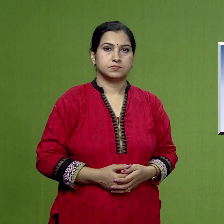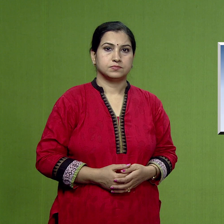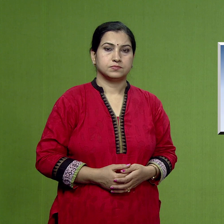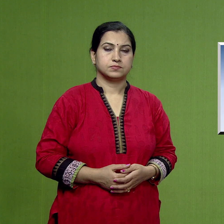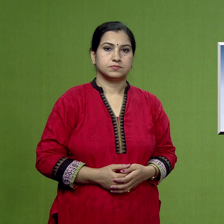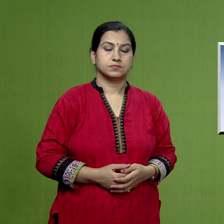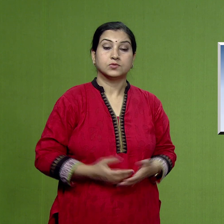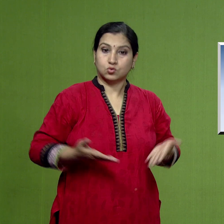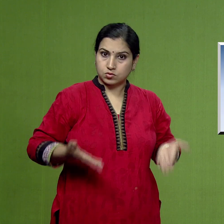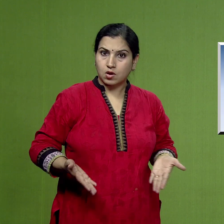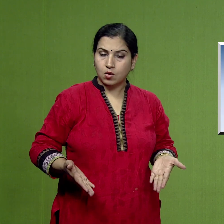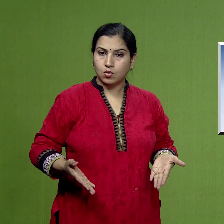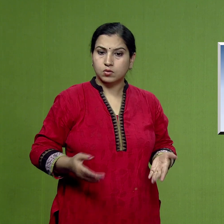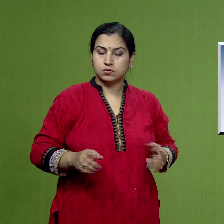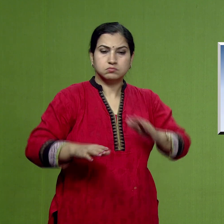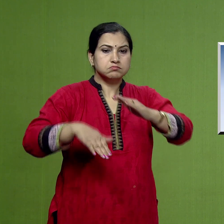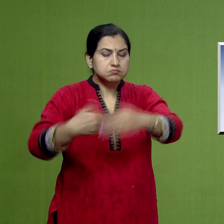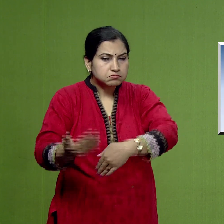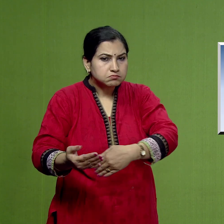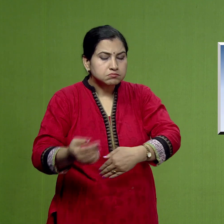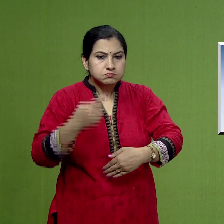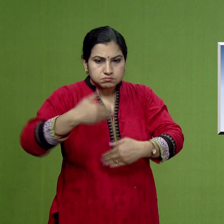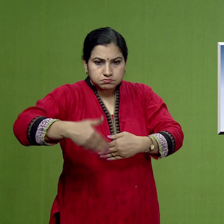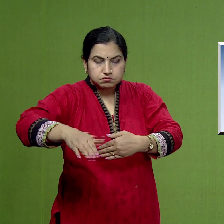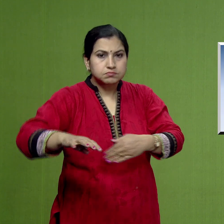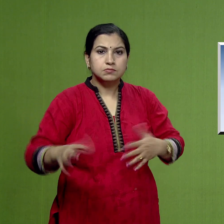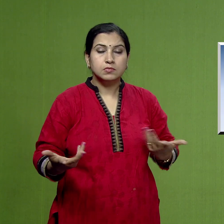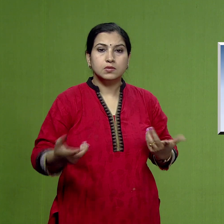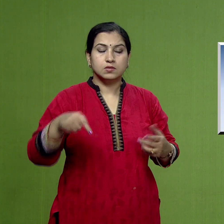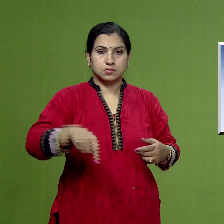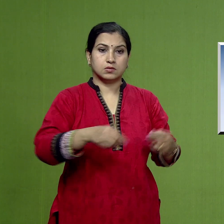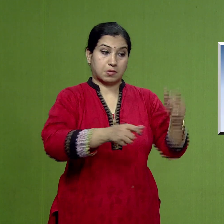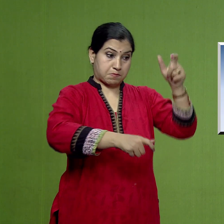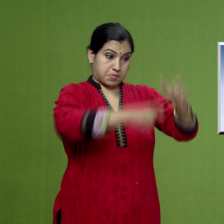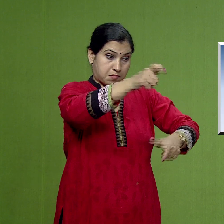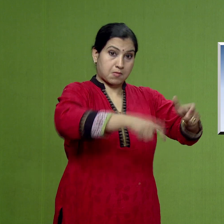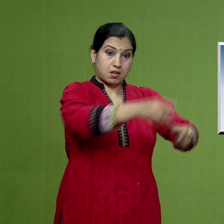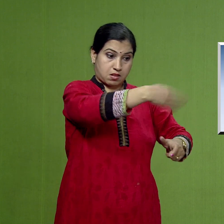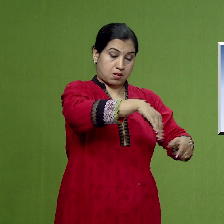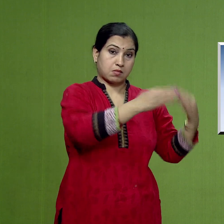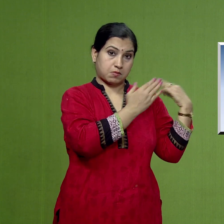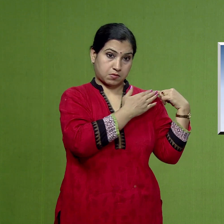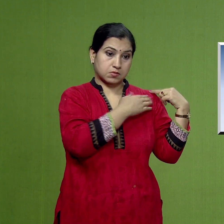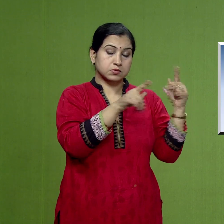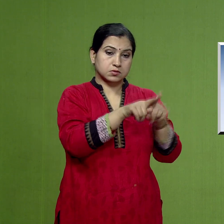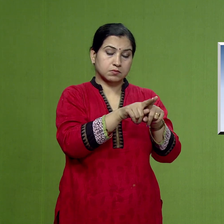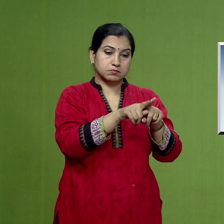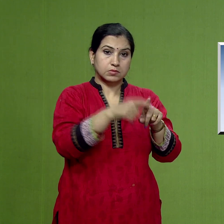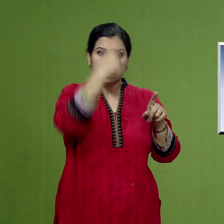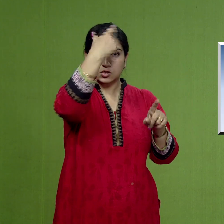So now we can move towards the factors that influence the role of a population as a human resource.